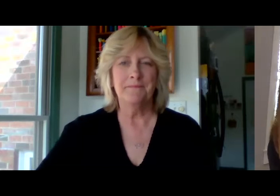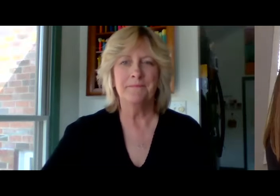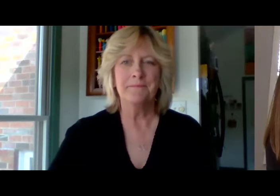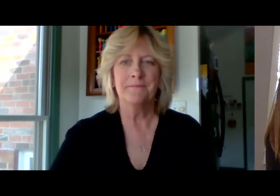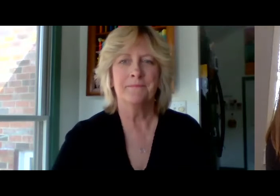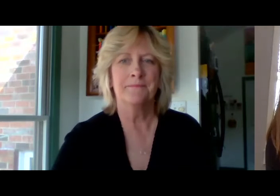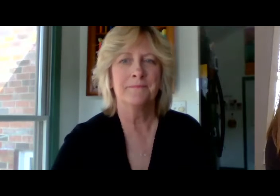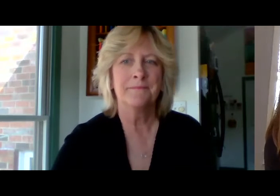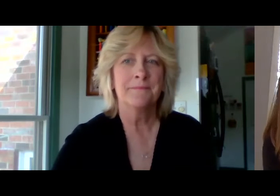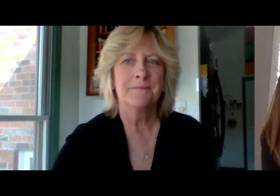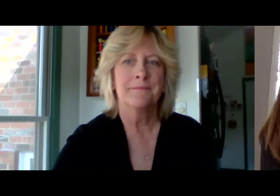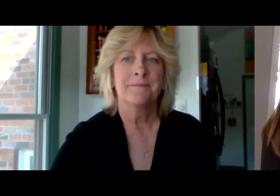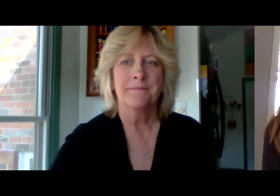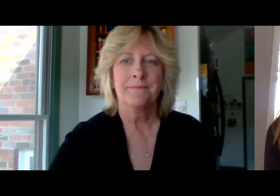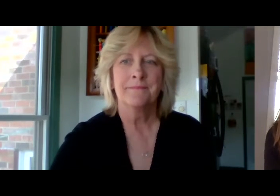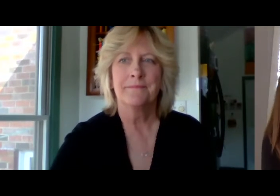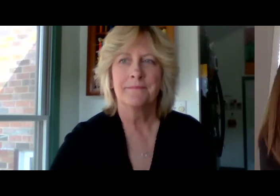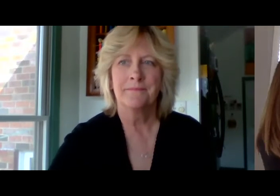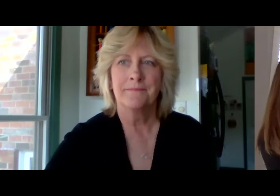was written by,